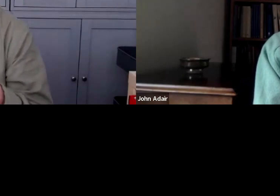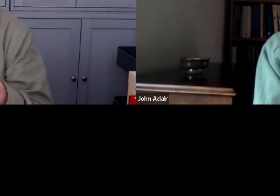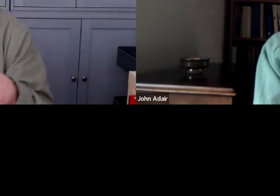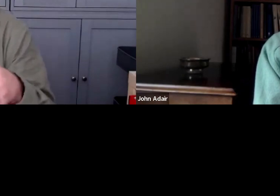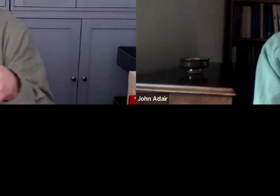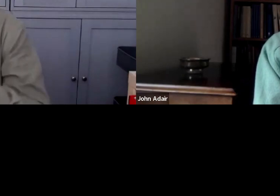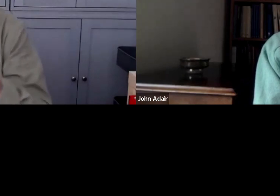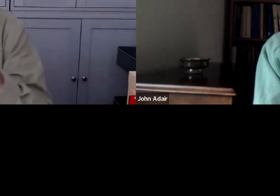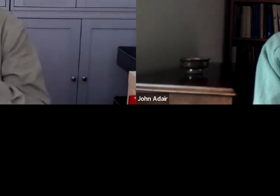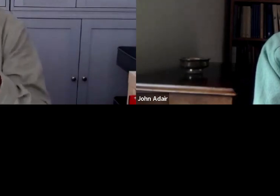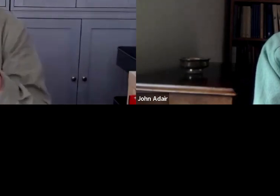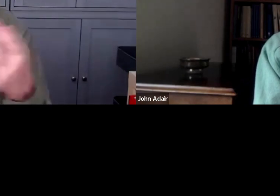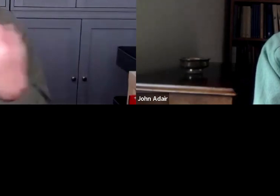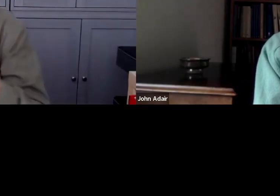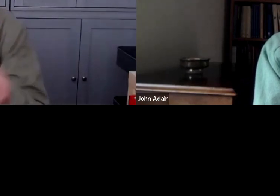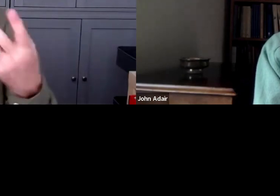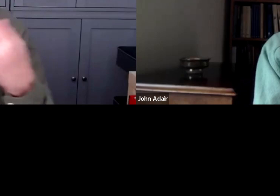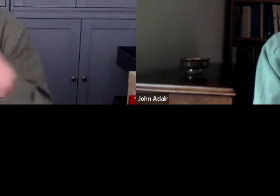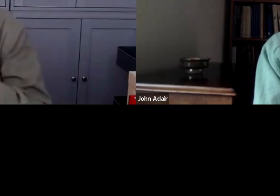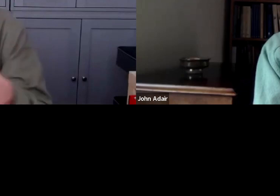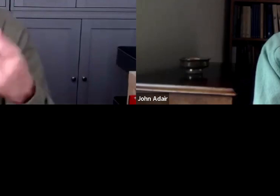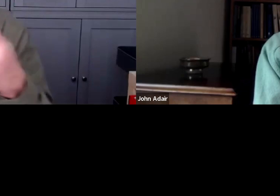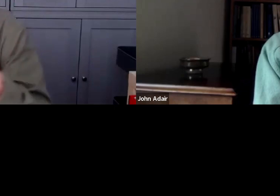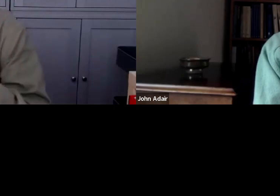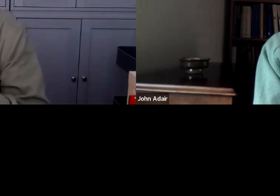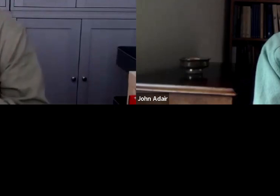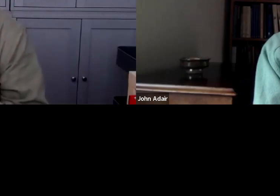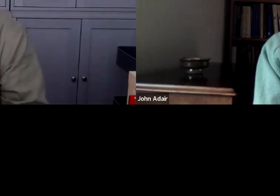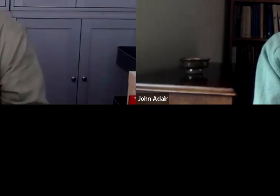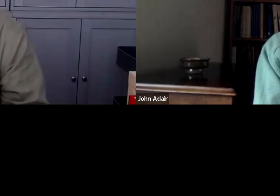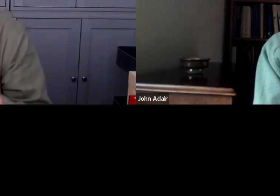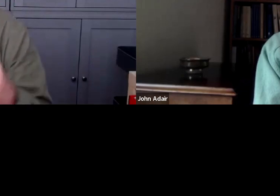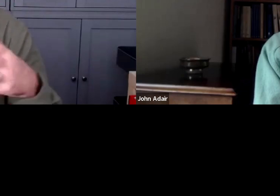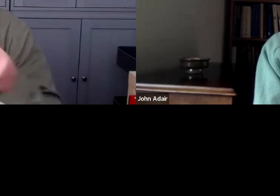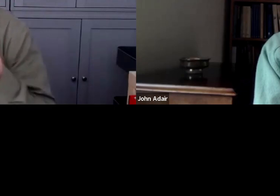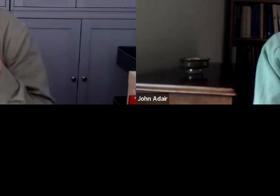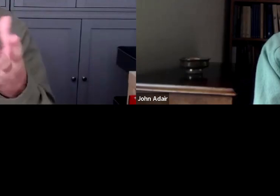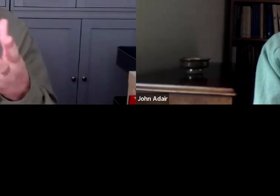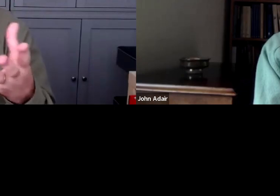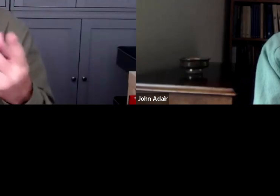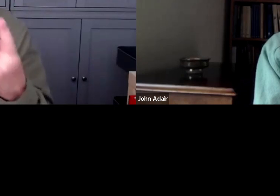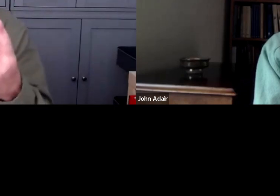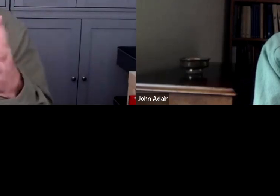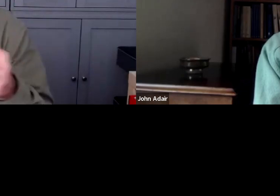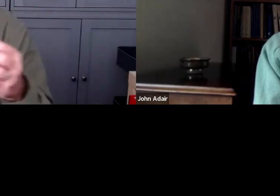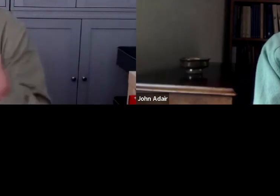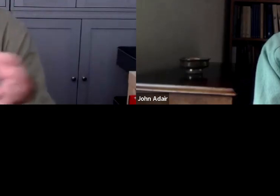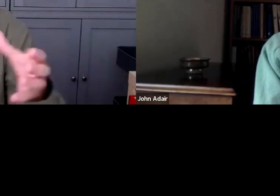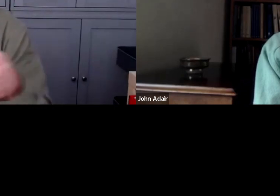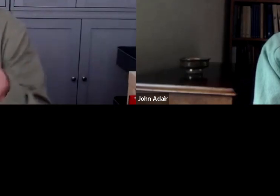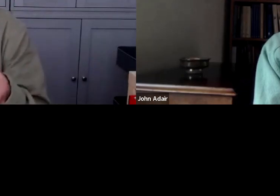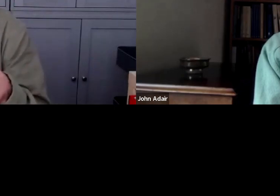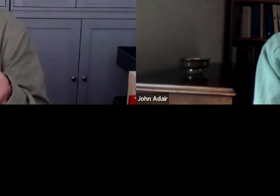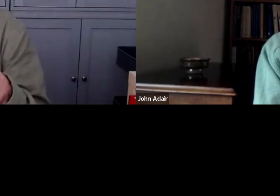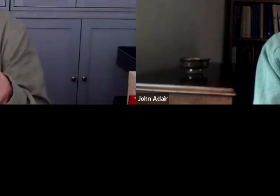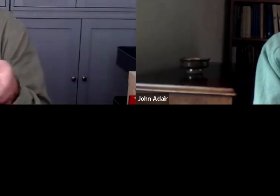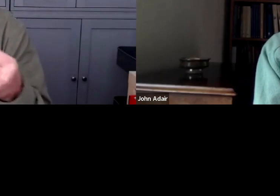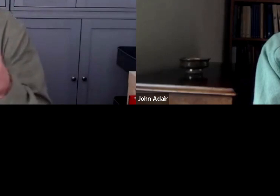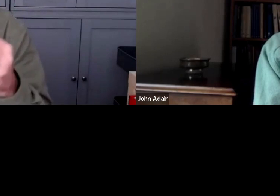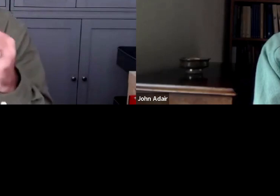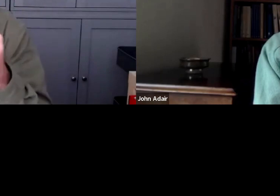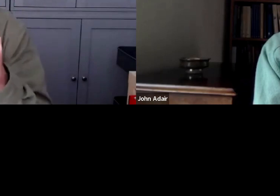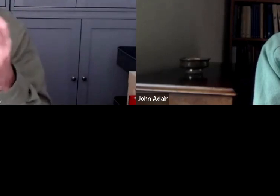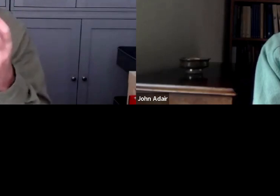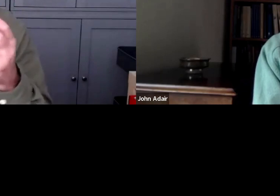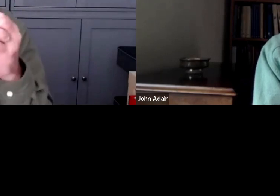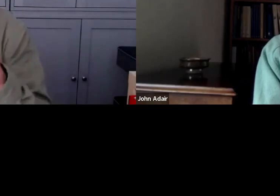course at the Career Society, and I was engaging